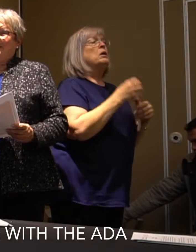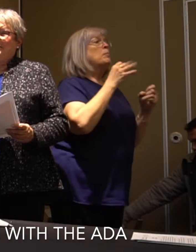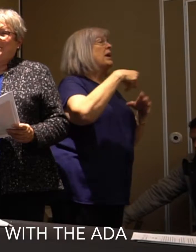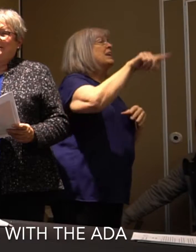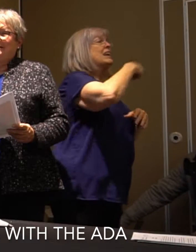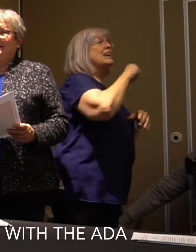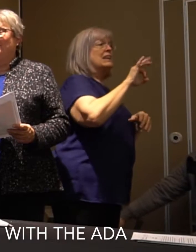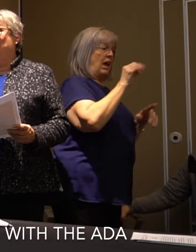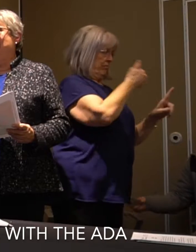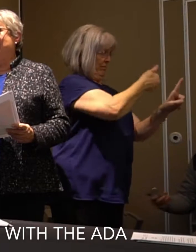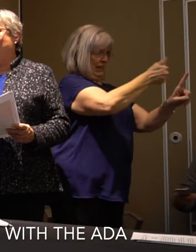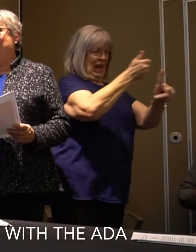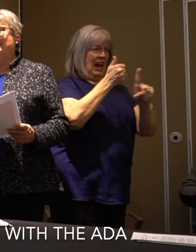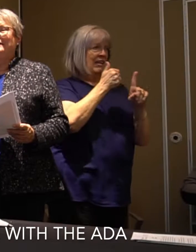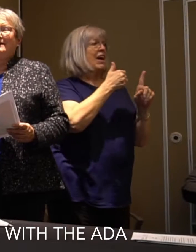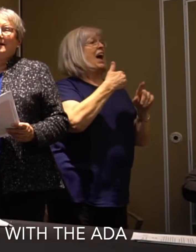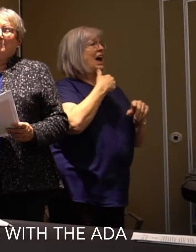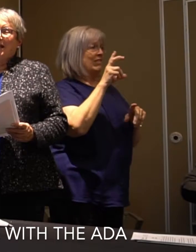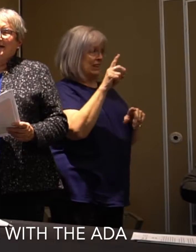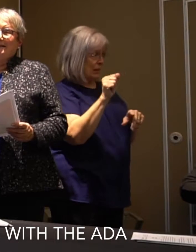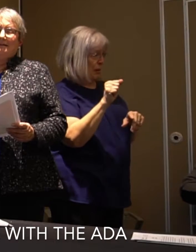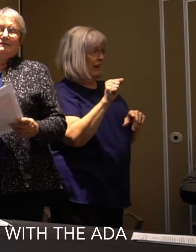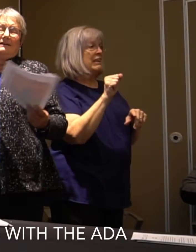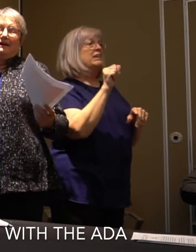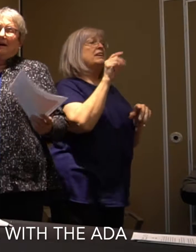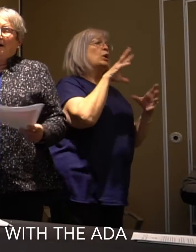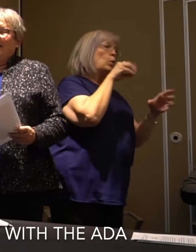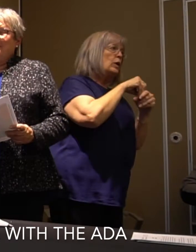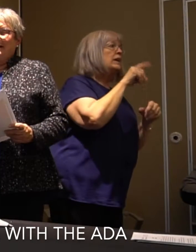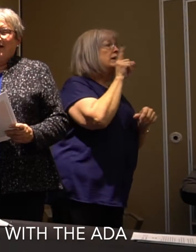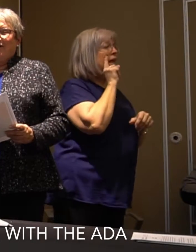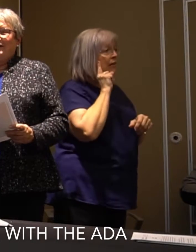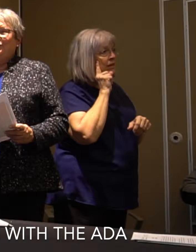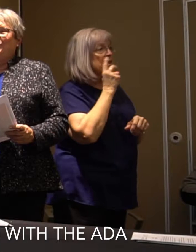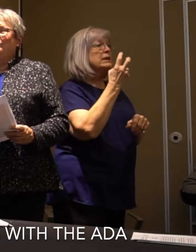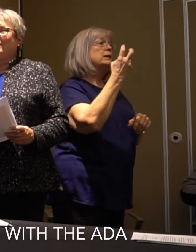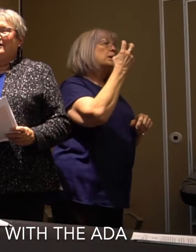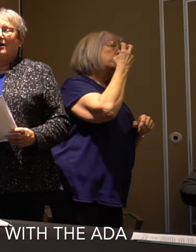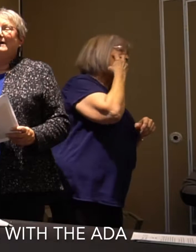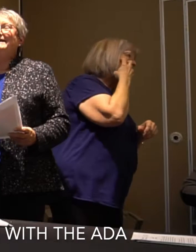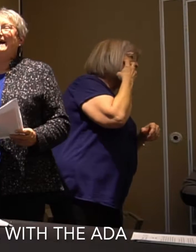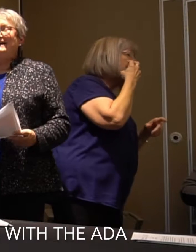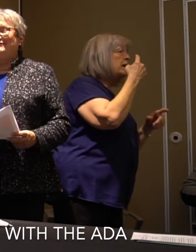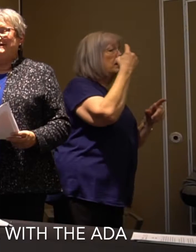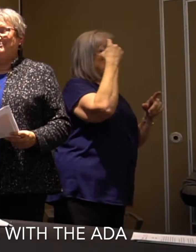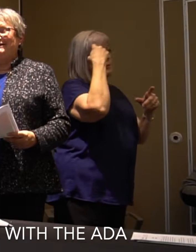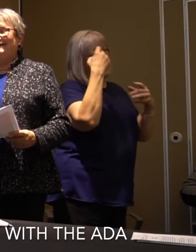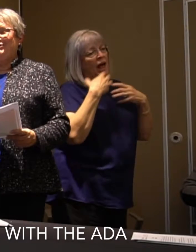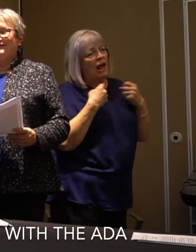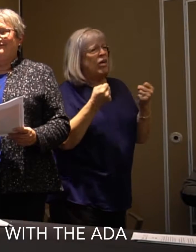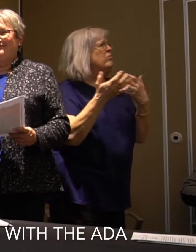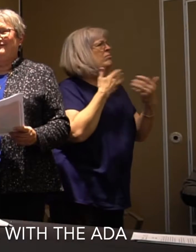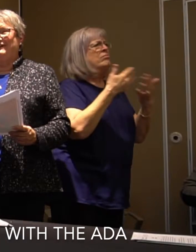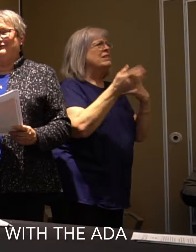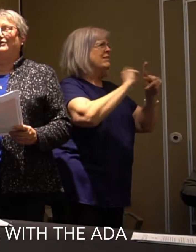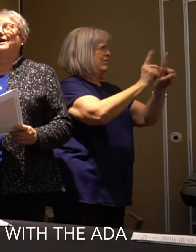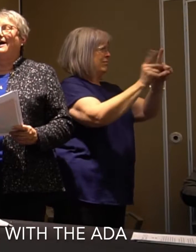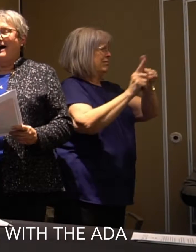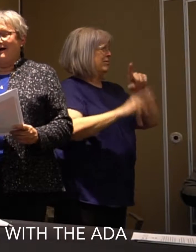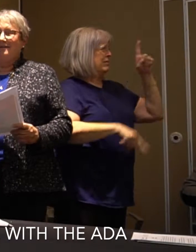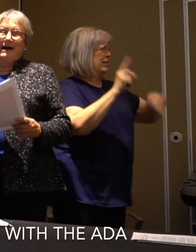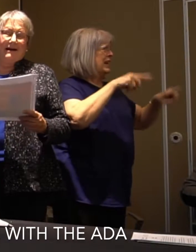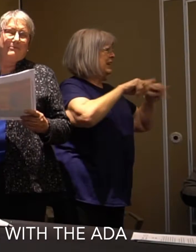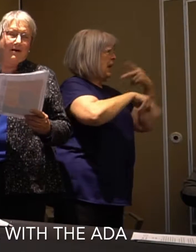staff have disabilities, including deafness, blindness, mental health issues, any kind of disability you can